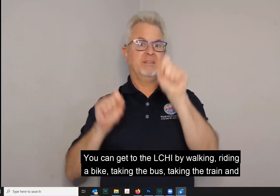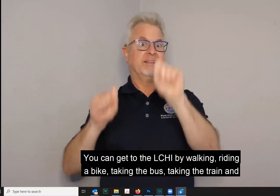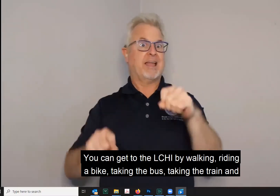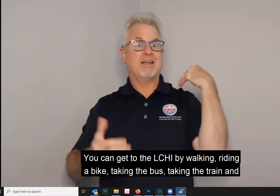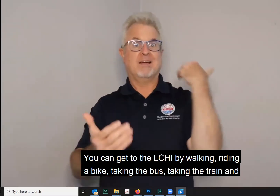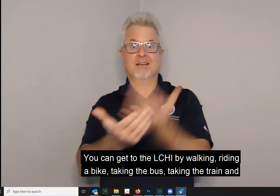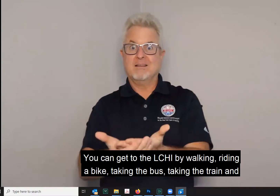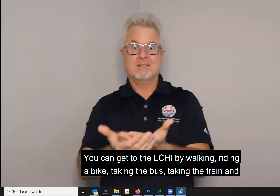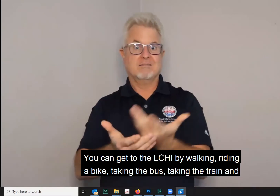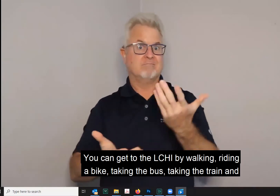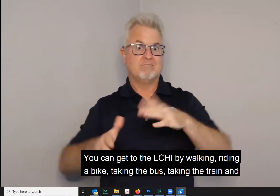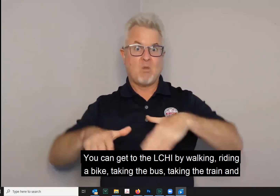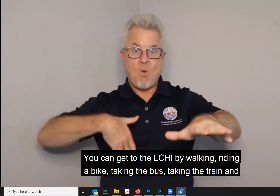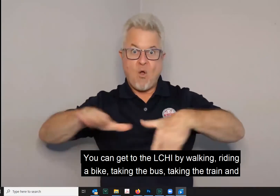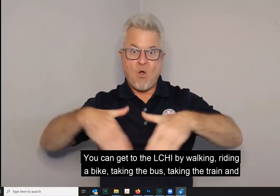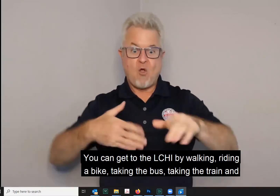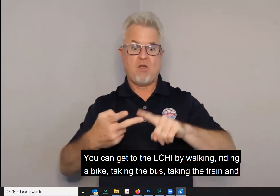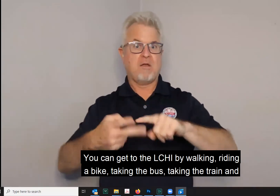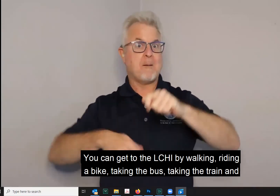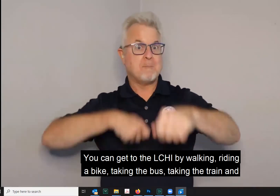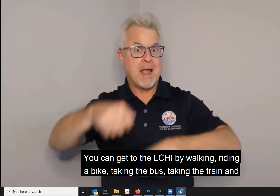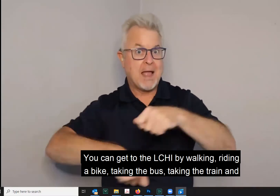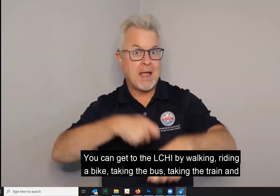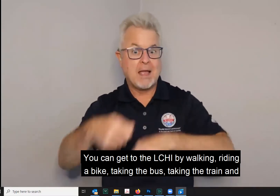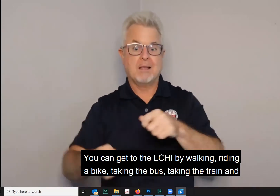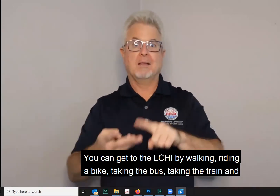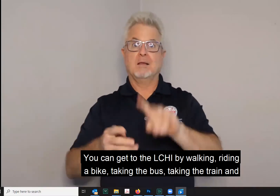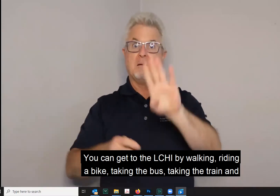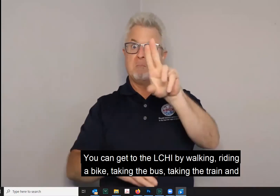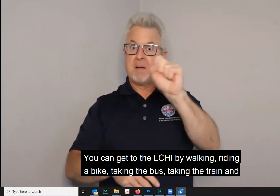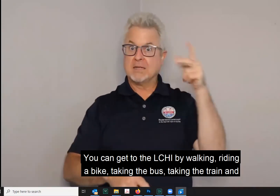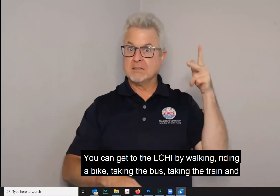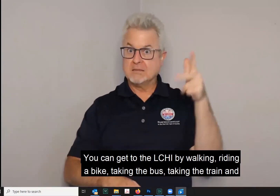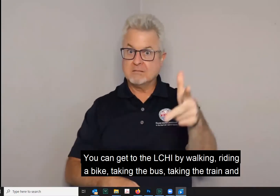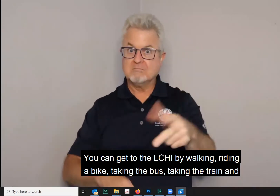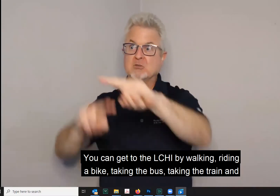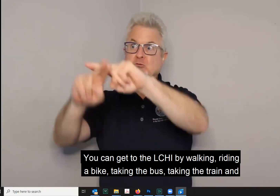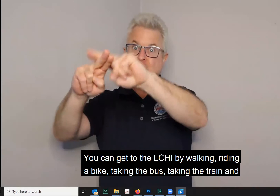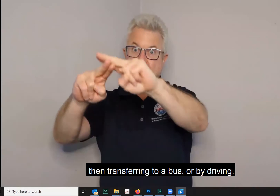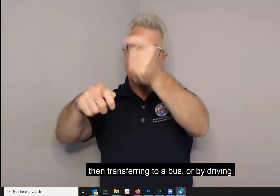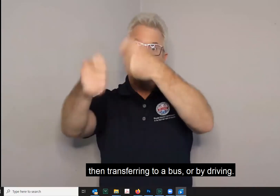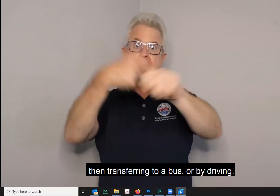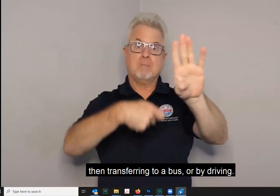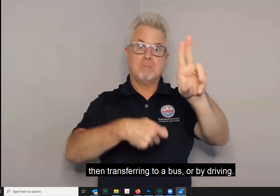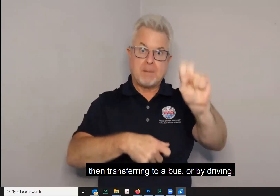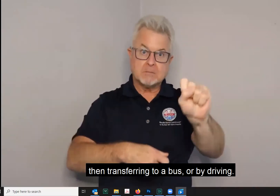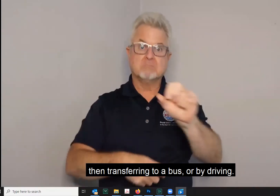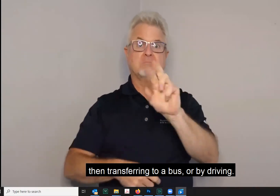happening outside. You can arrive there by walking, riding your bike, taking the